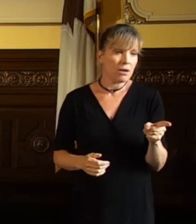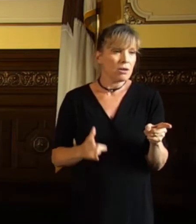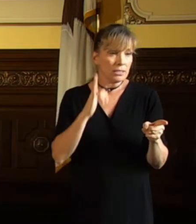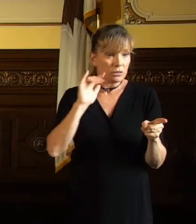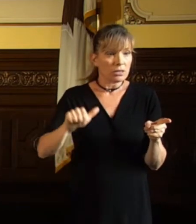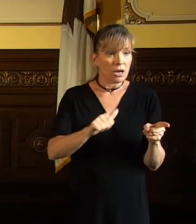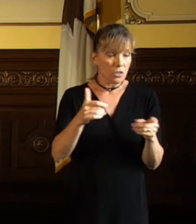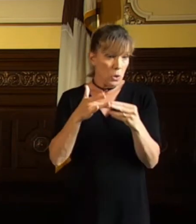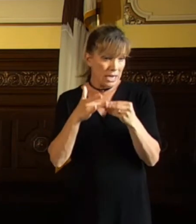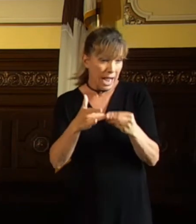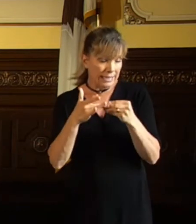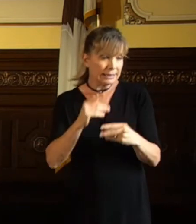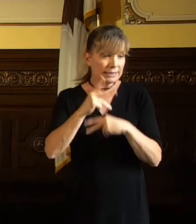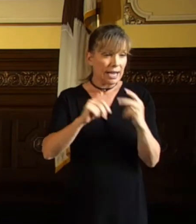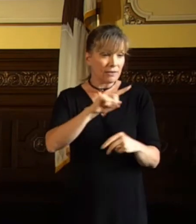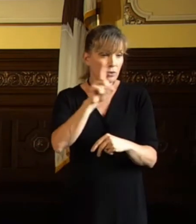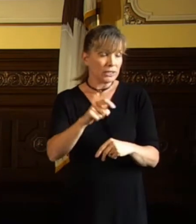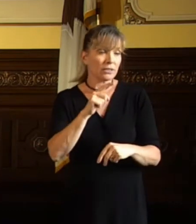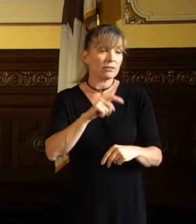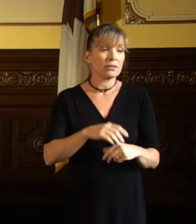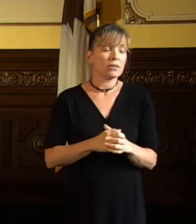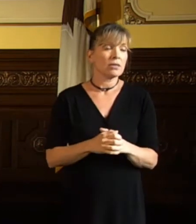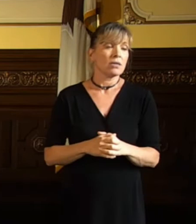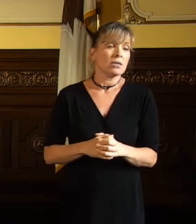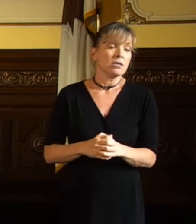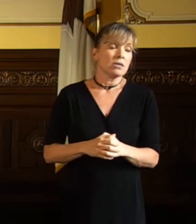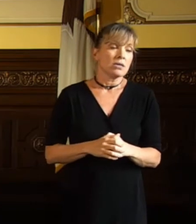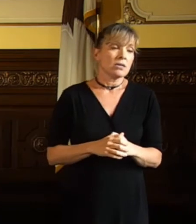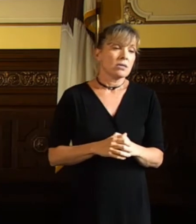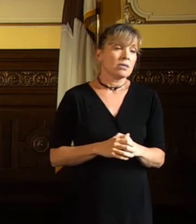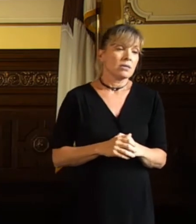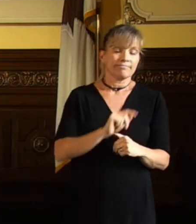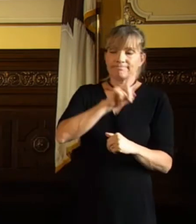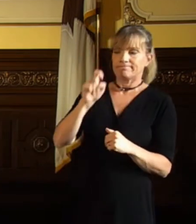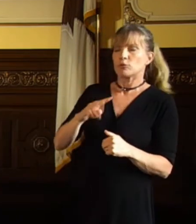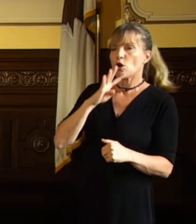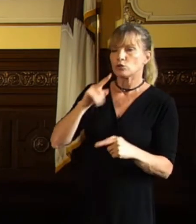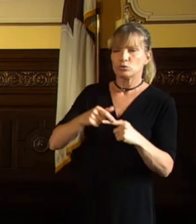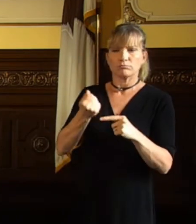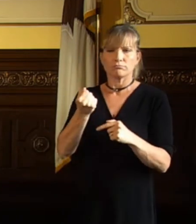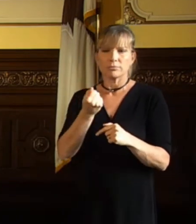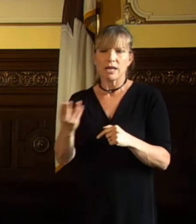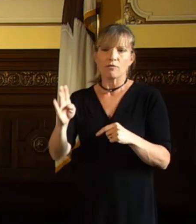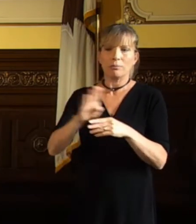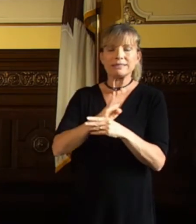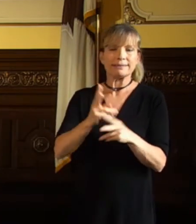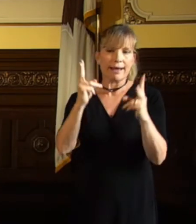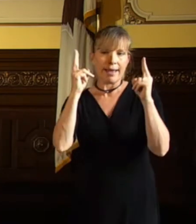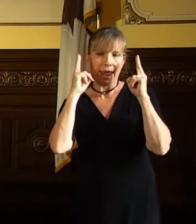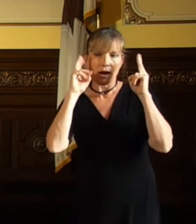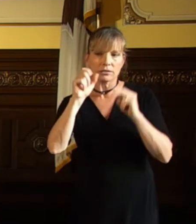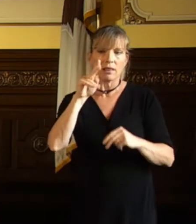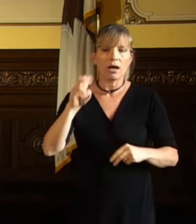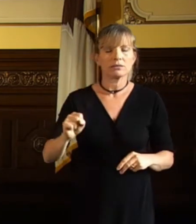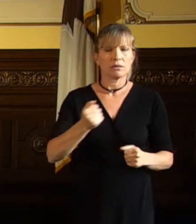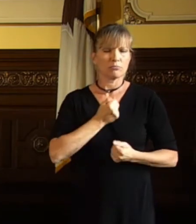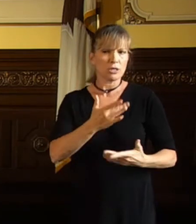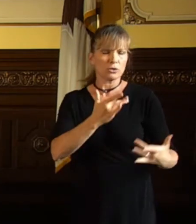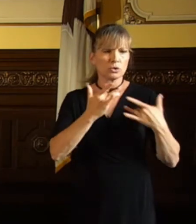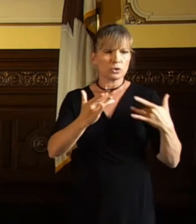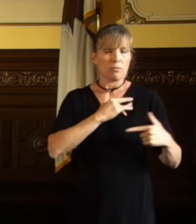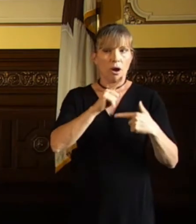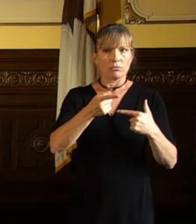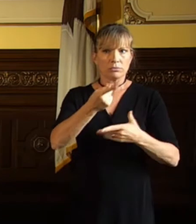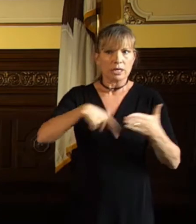sounds like another guidance type question from Chris Carter at WA&D. They've talked to several businesses and salons who've been expressing concerns about